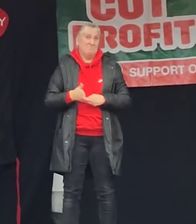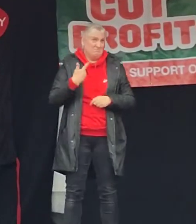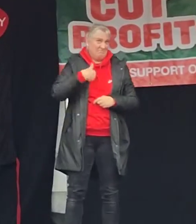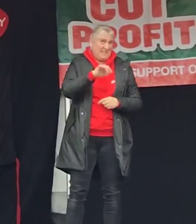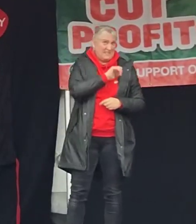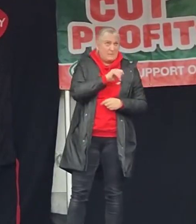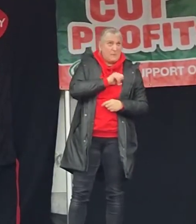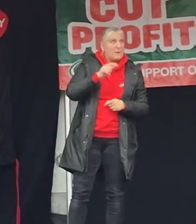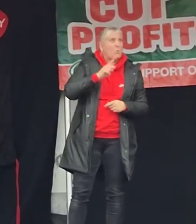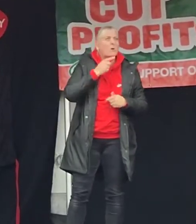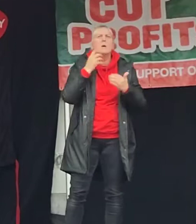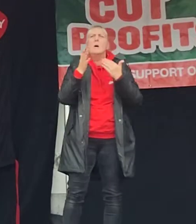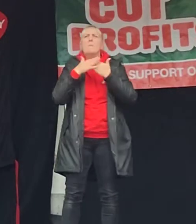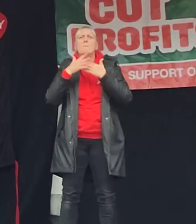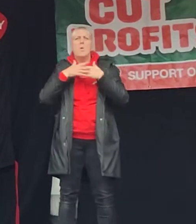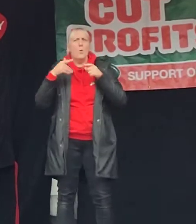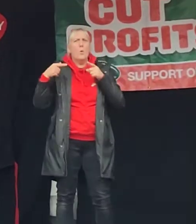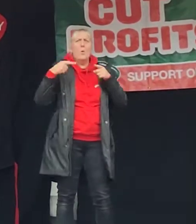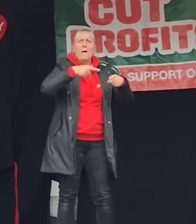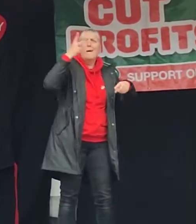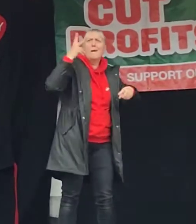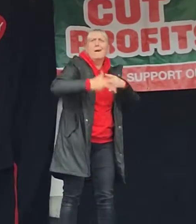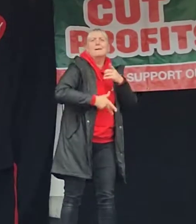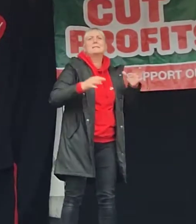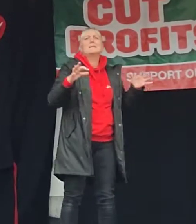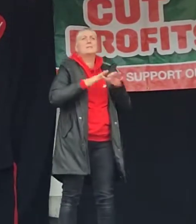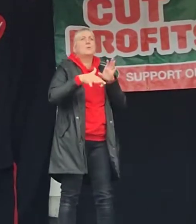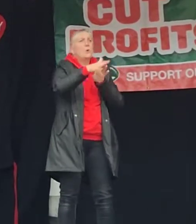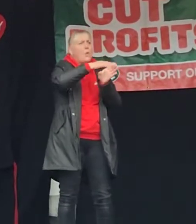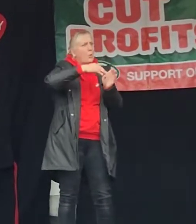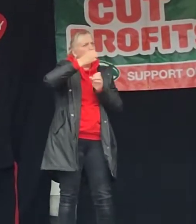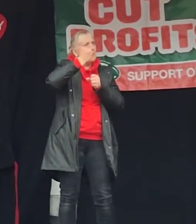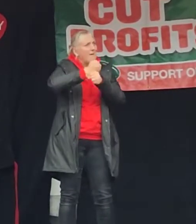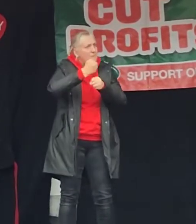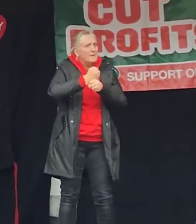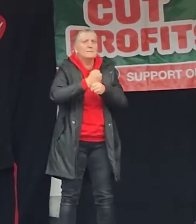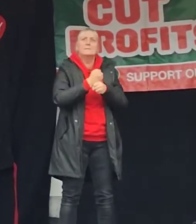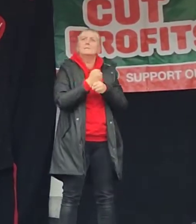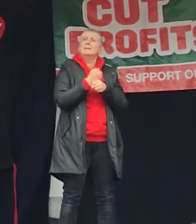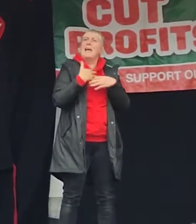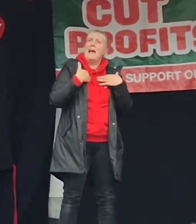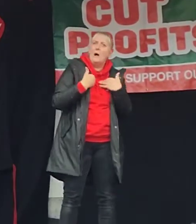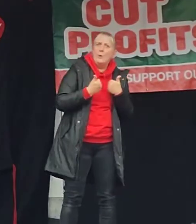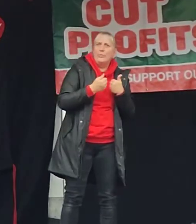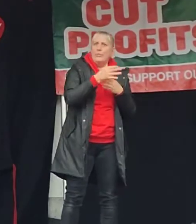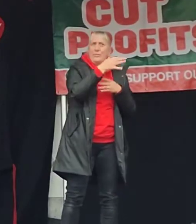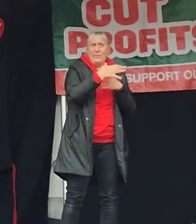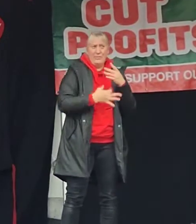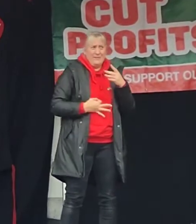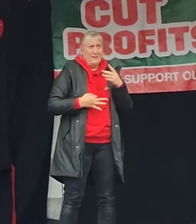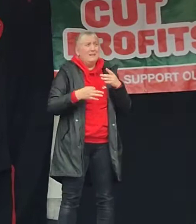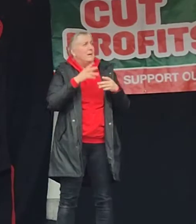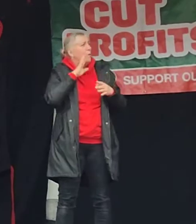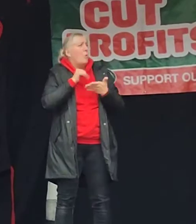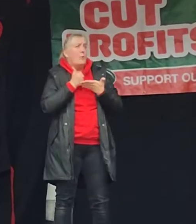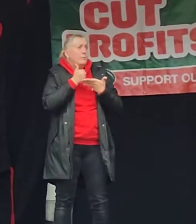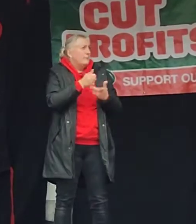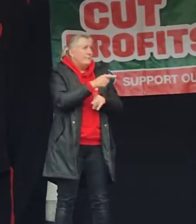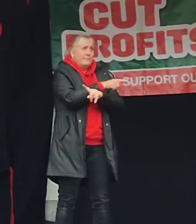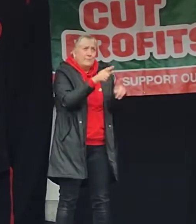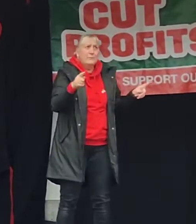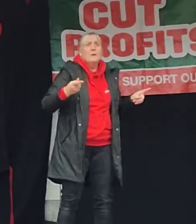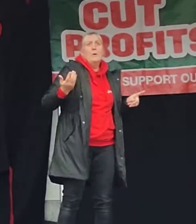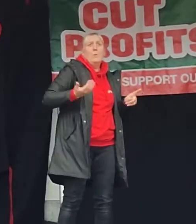attack on local government and health, and it won't do anything for the wages of those people that desperately need a